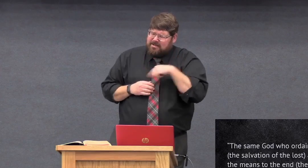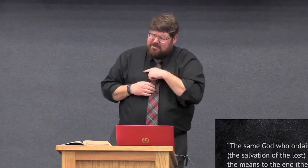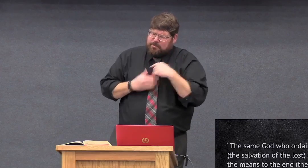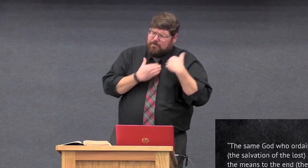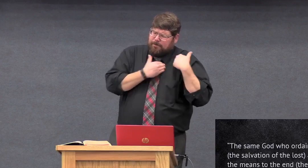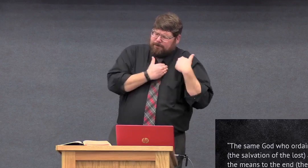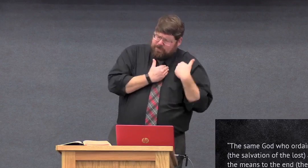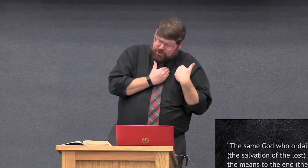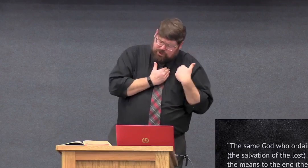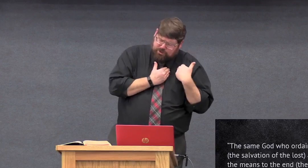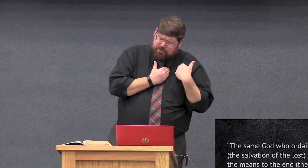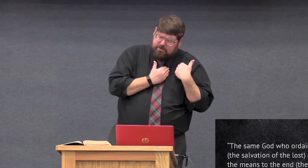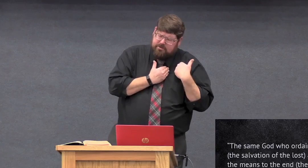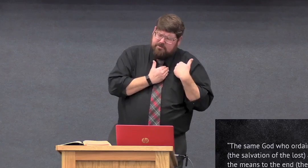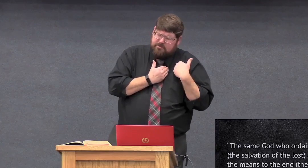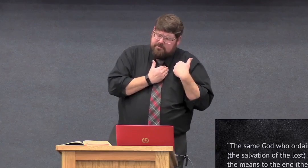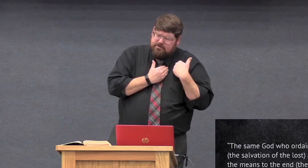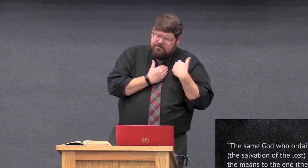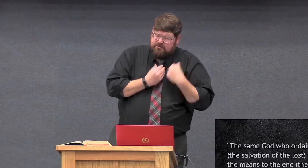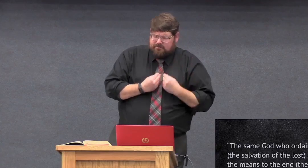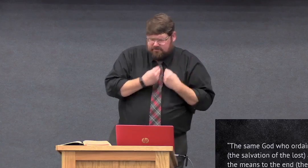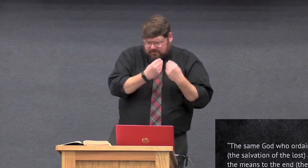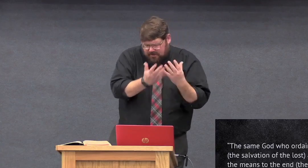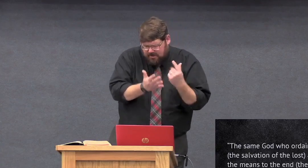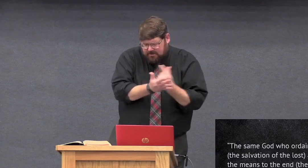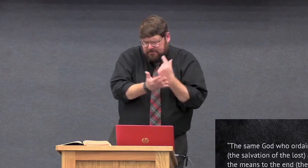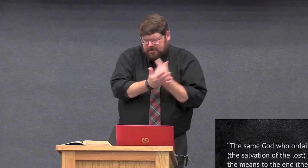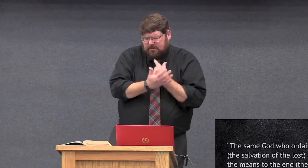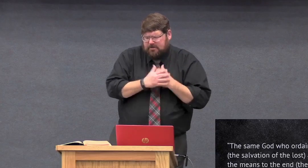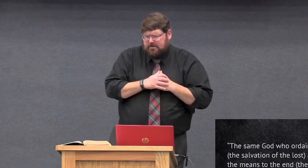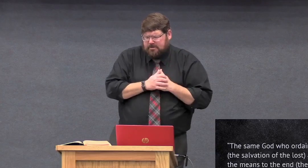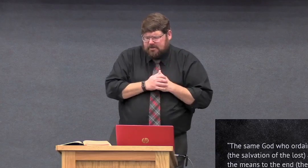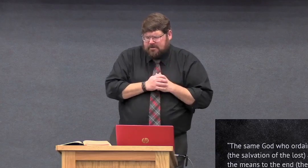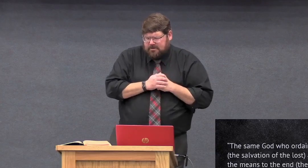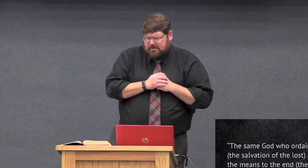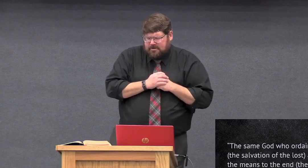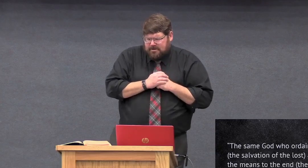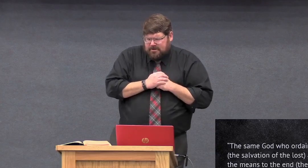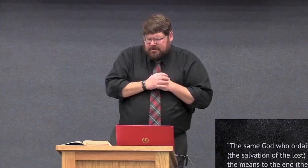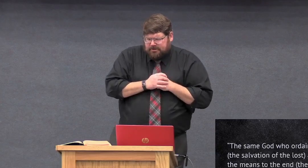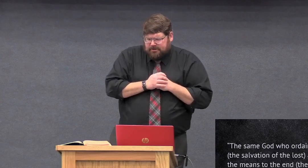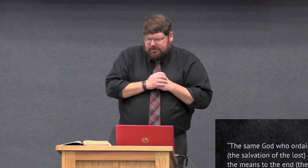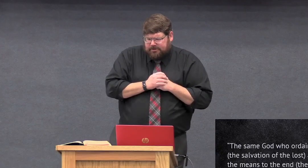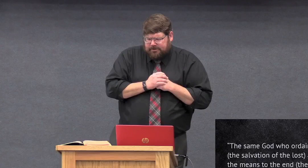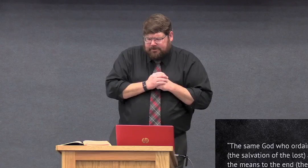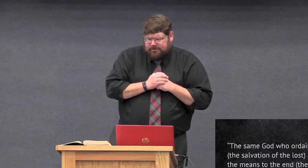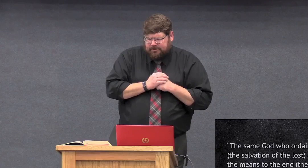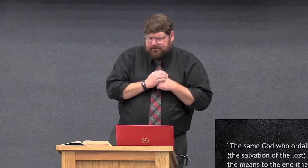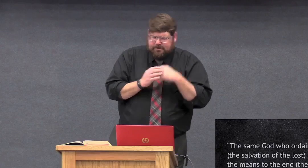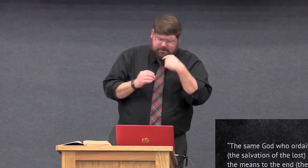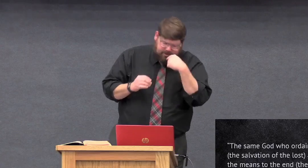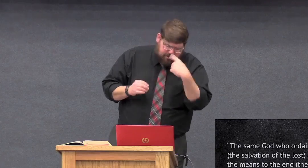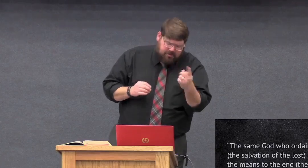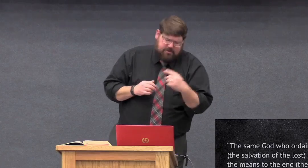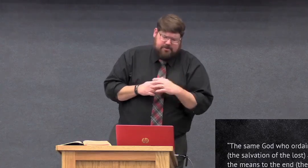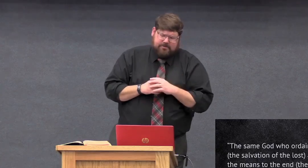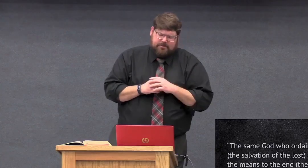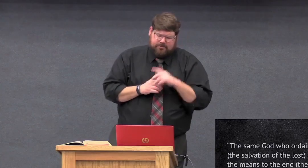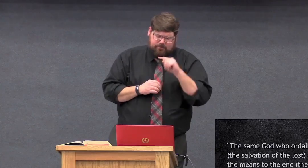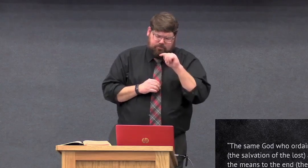to think of those around us who are not saved and be burdened to share the gospel with them. Help us to